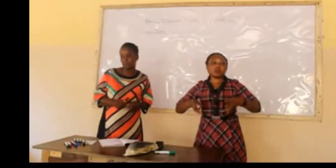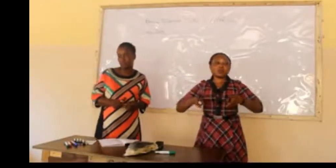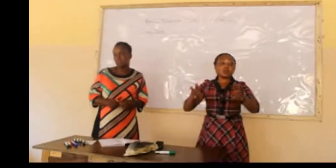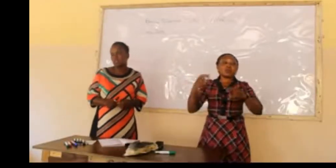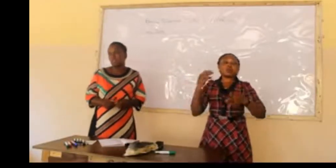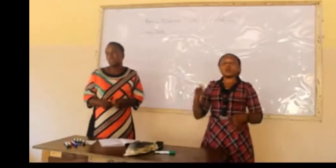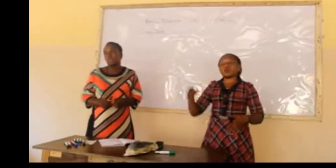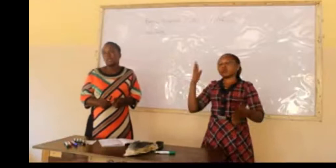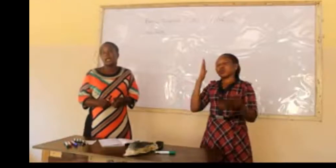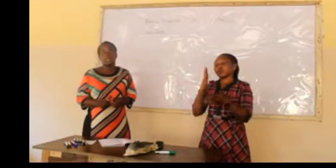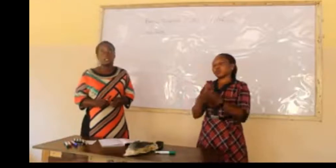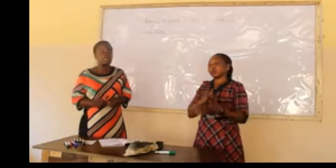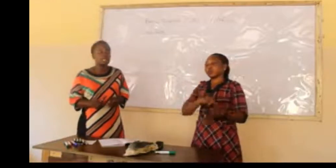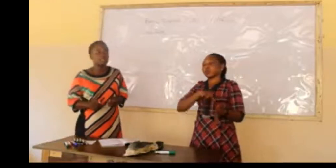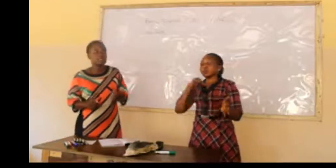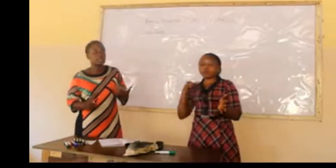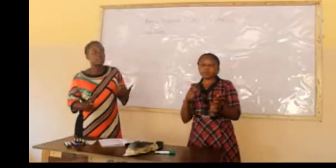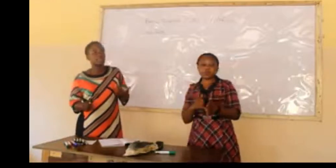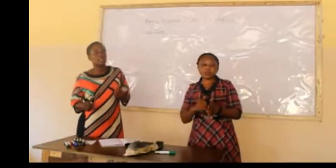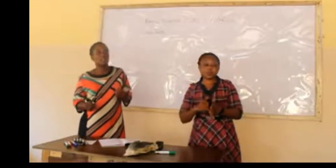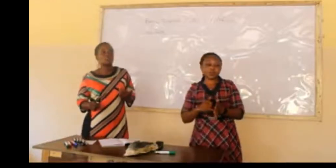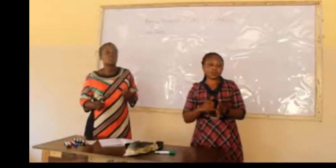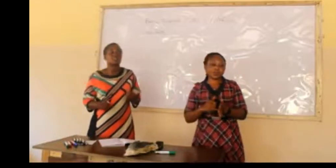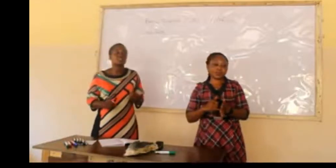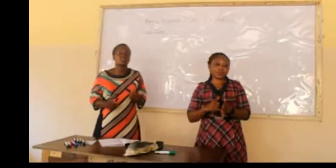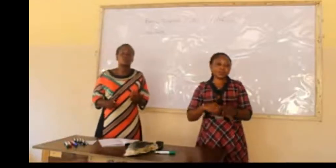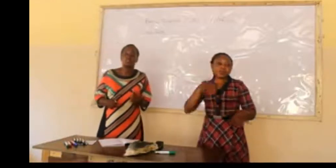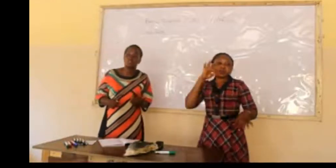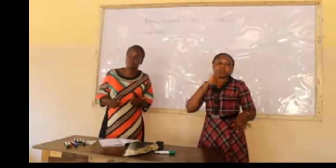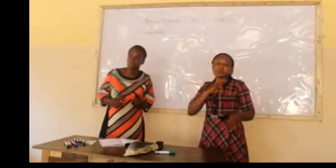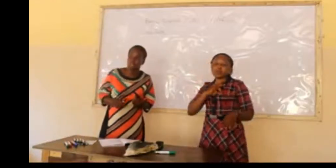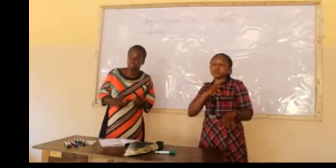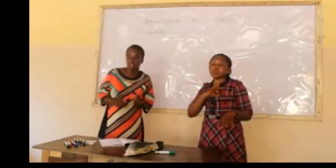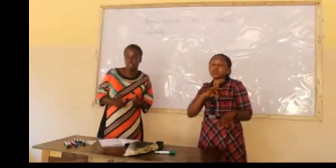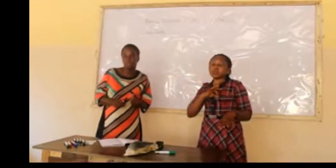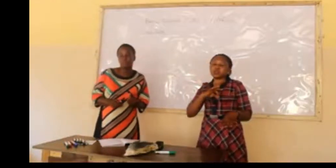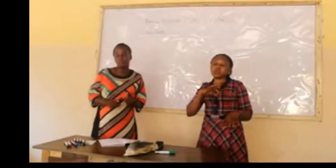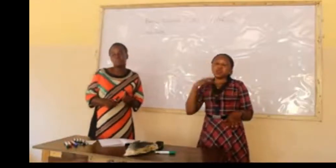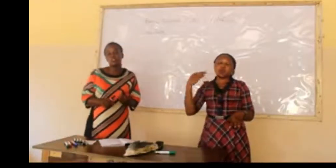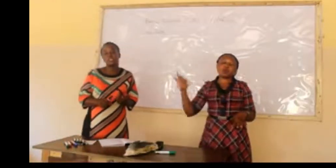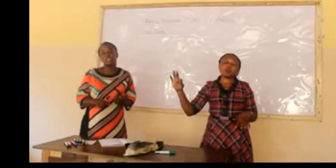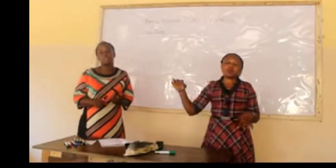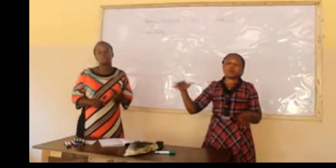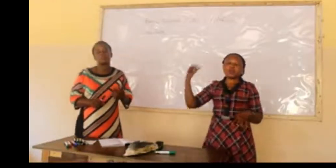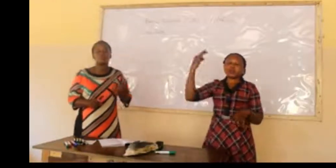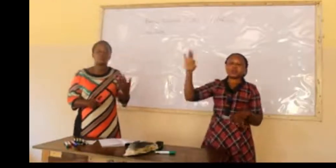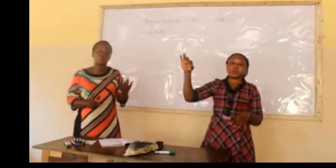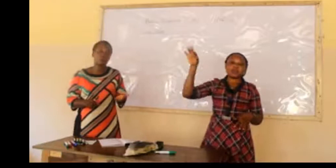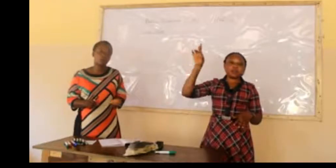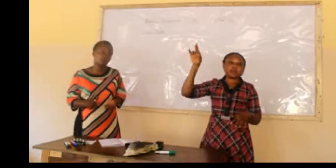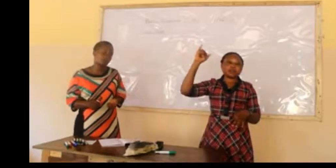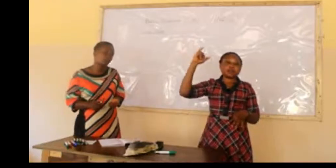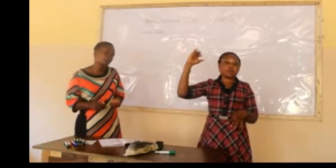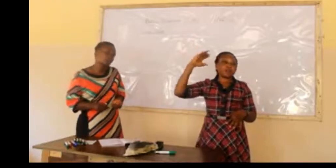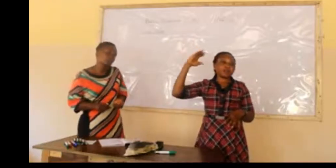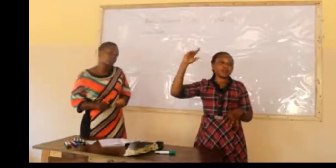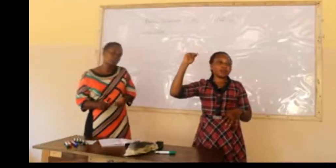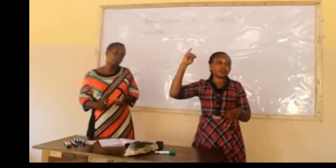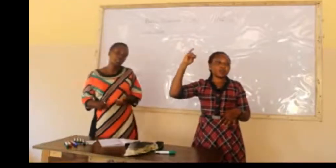friction. And I said that in advantages or uses of friction, I said that friction enables us to